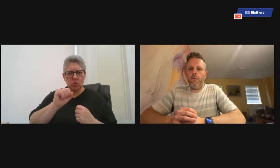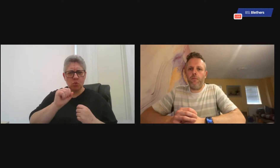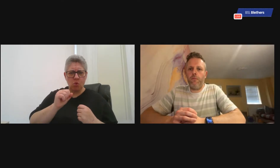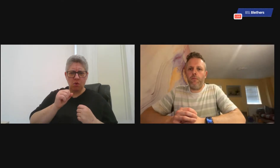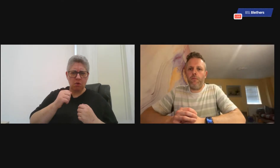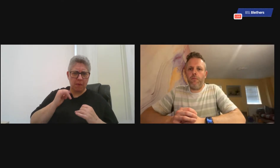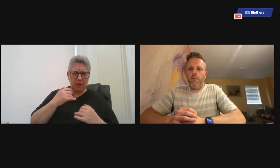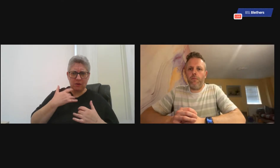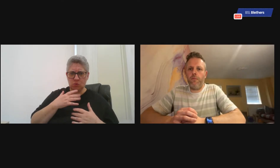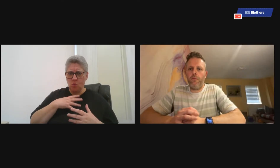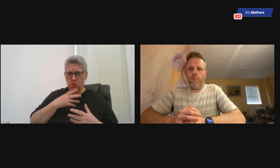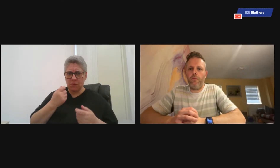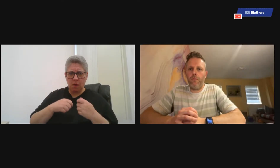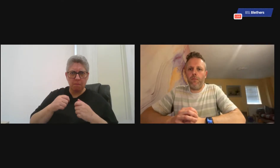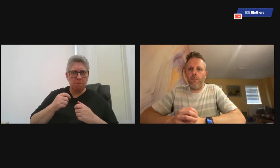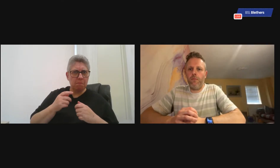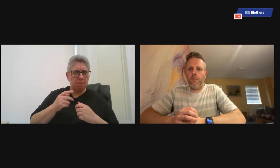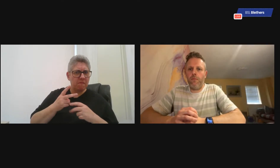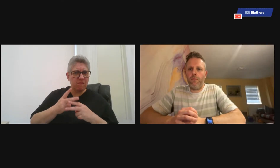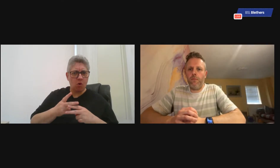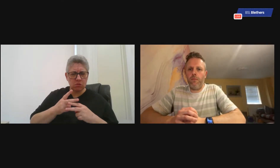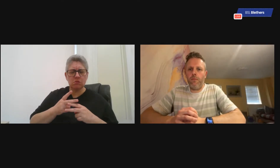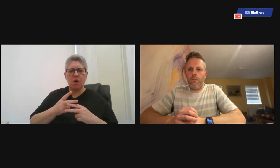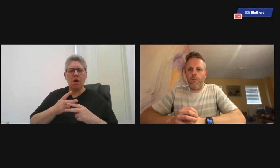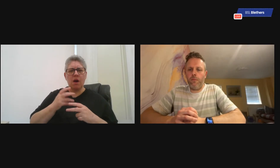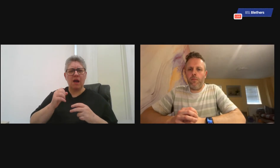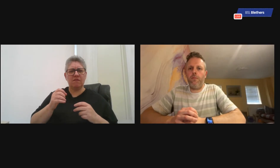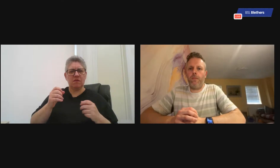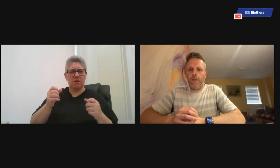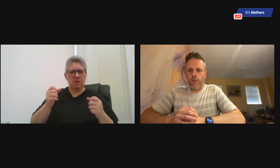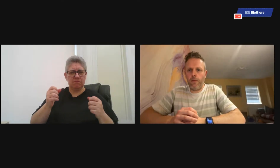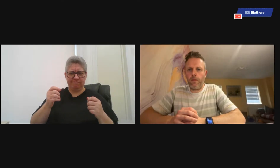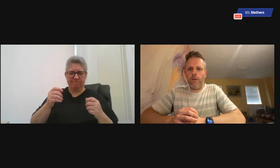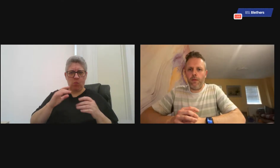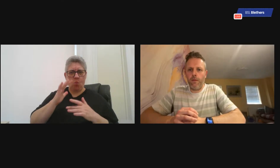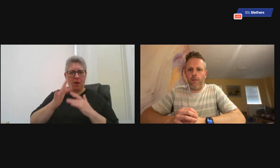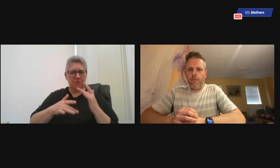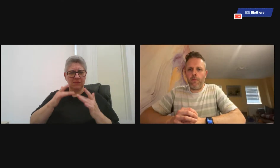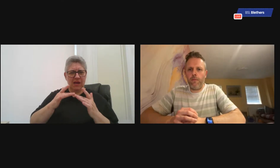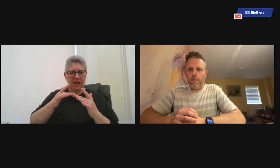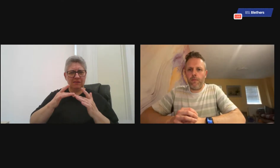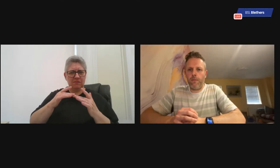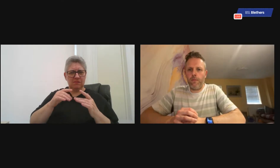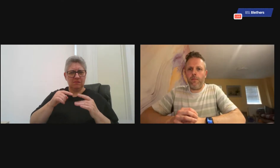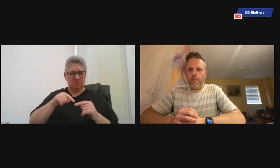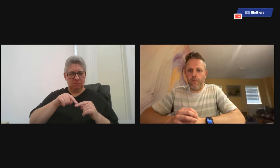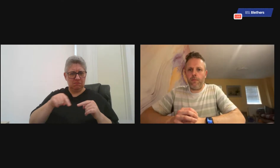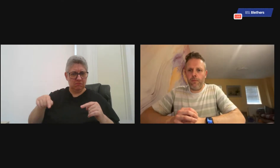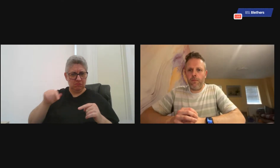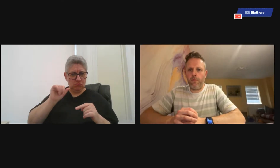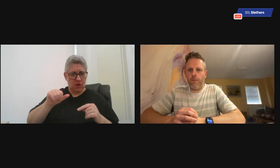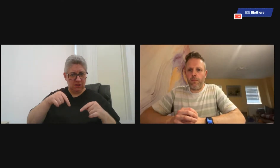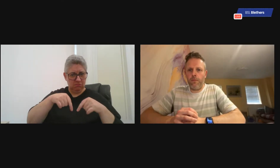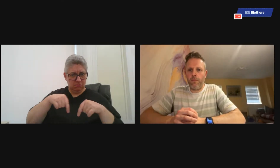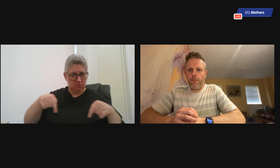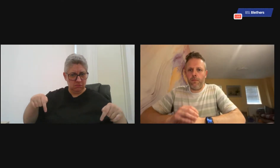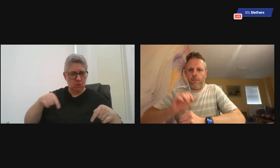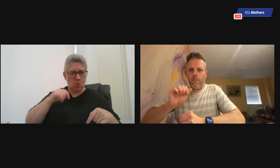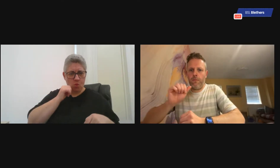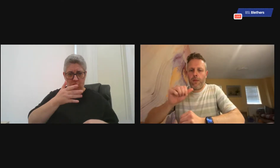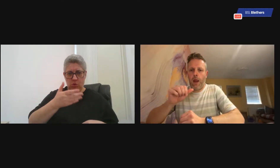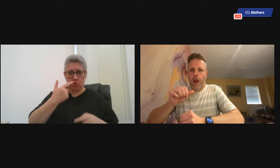Okay, so for our audience watching at home and they're thinking about perhaps becoming foster carers,